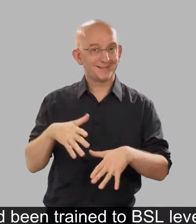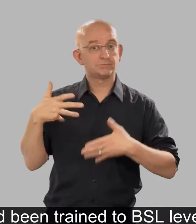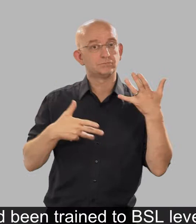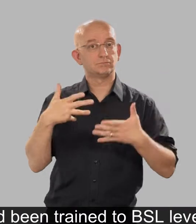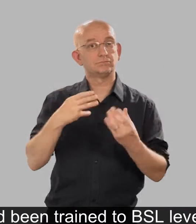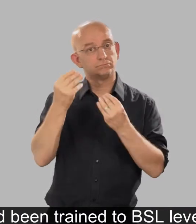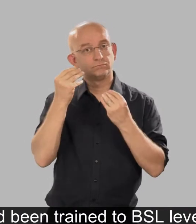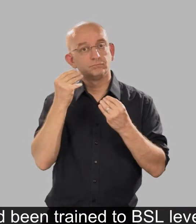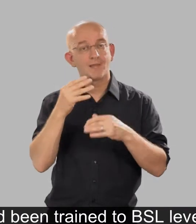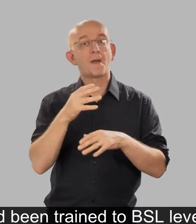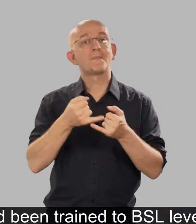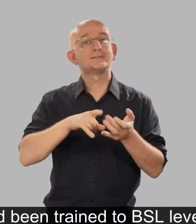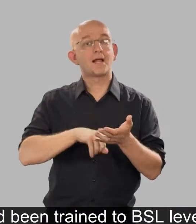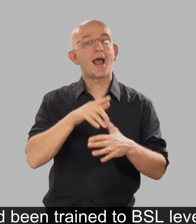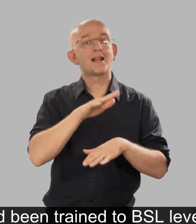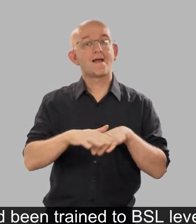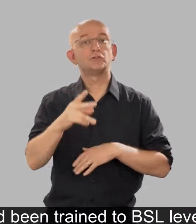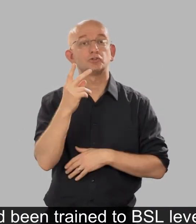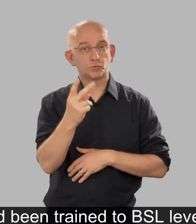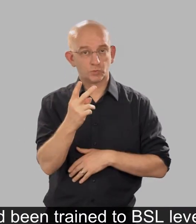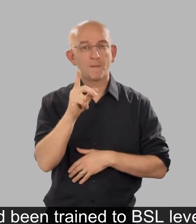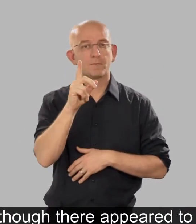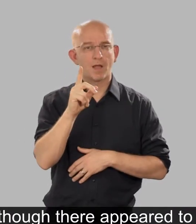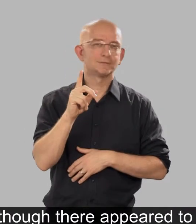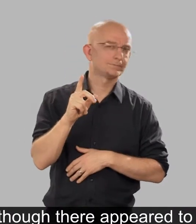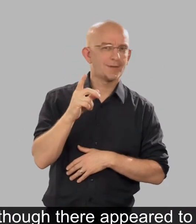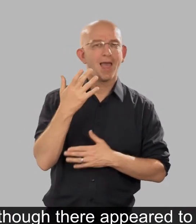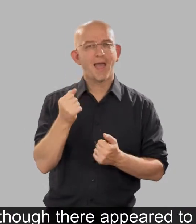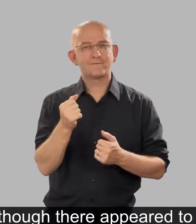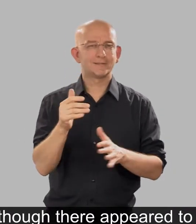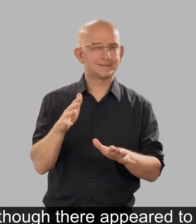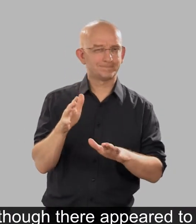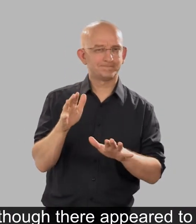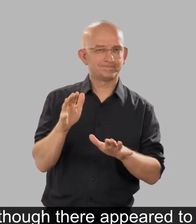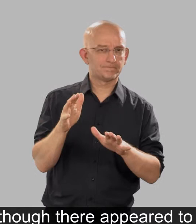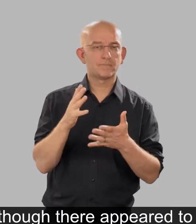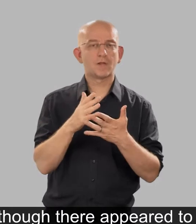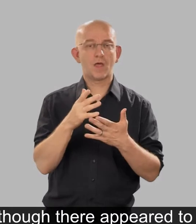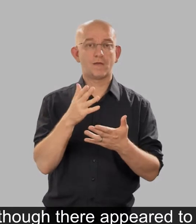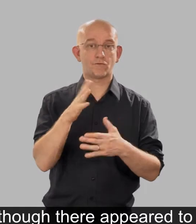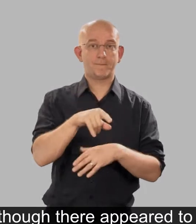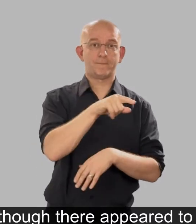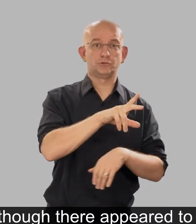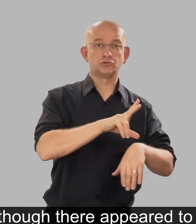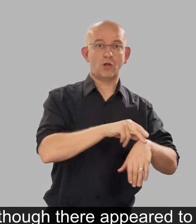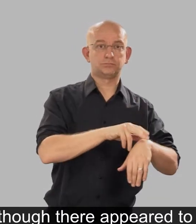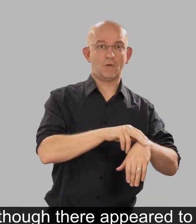2, although there appeared to be little understanding from doctors of what level